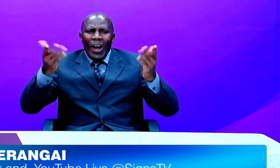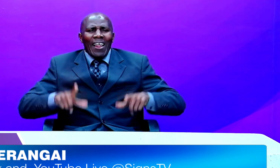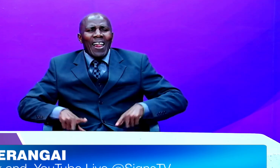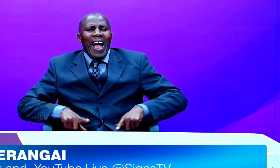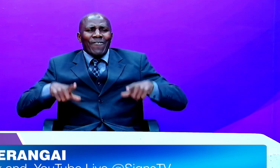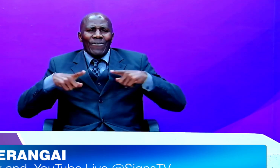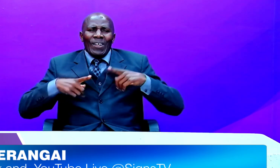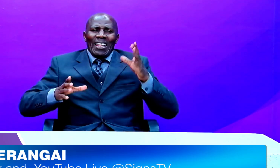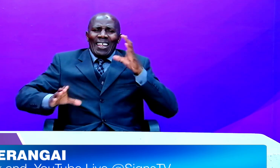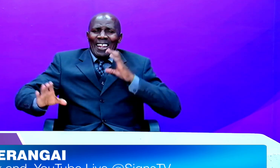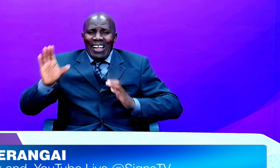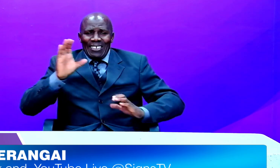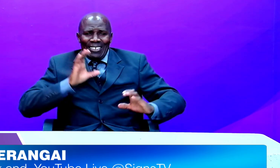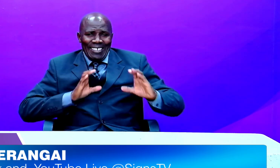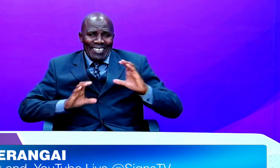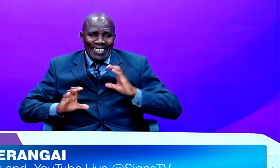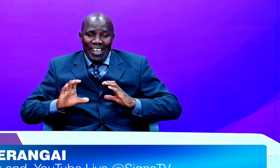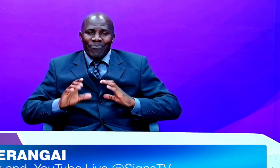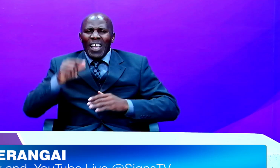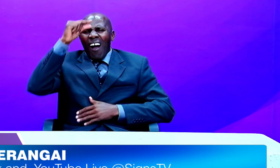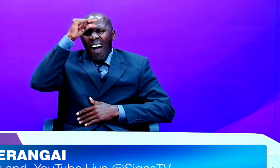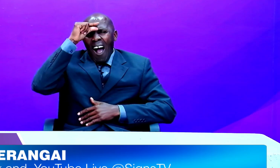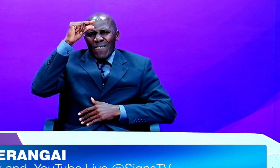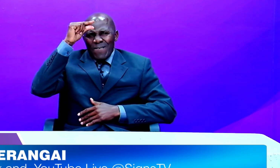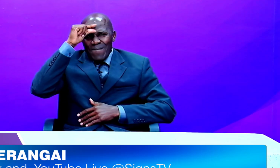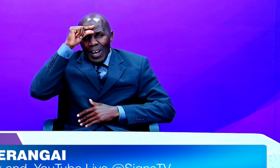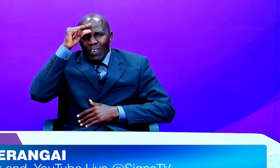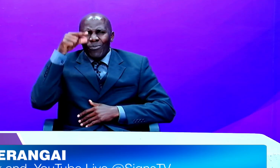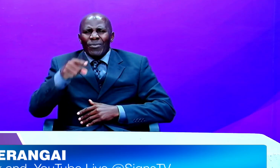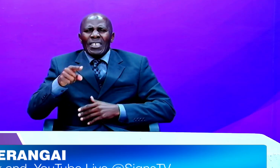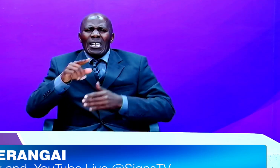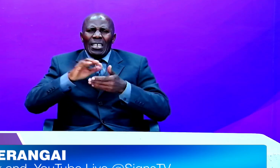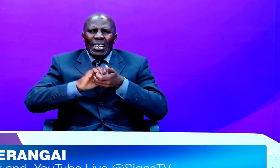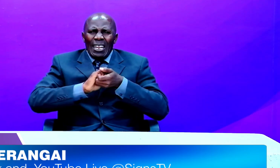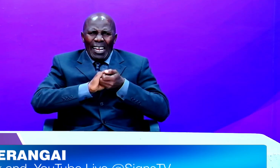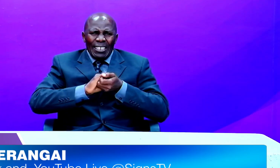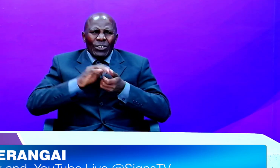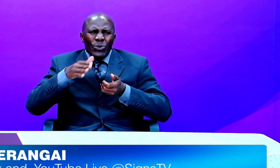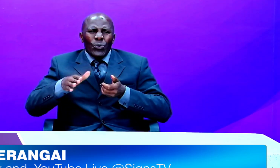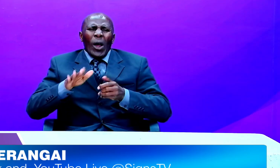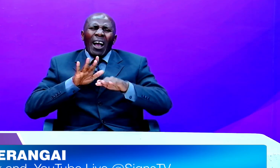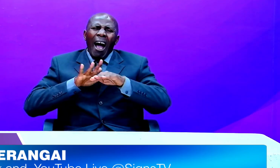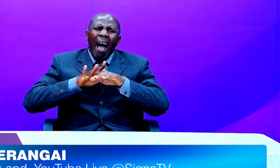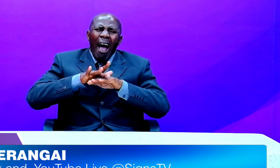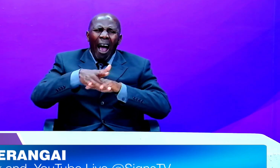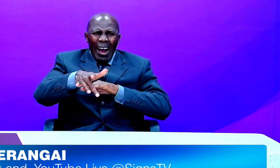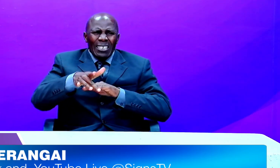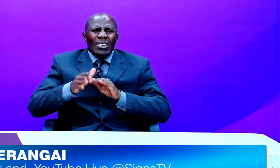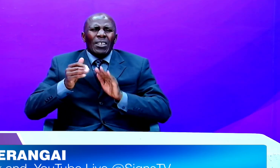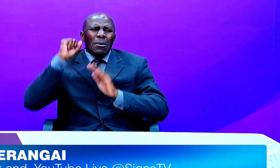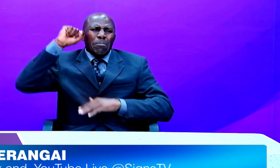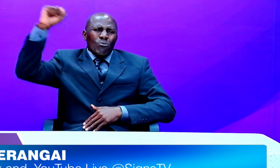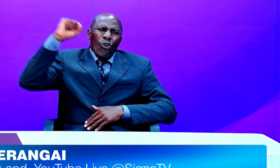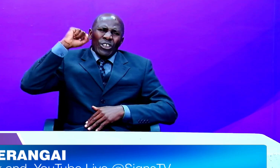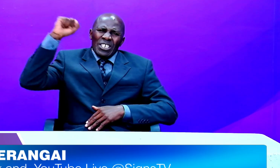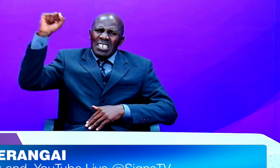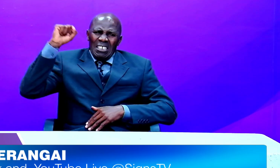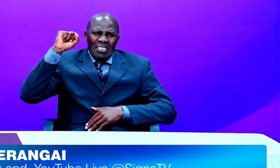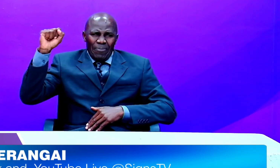Speaking on the matter, Kindiki stated that the administration priority remains firmly on fulfilling its